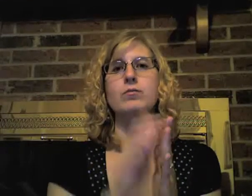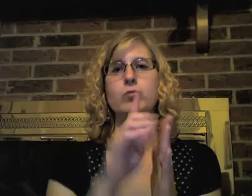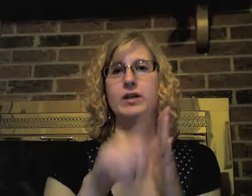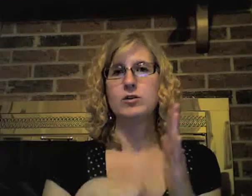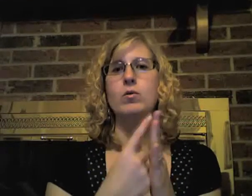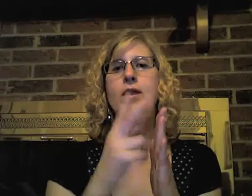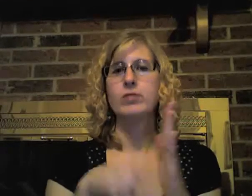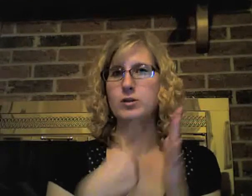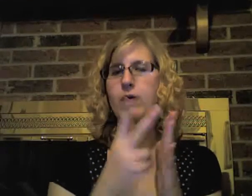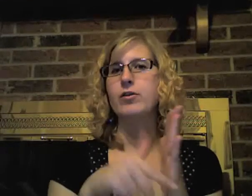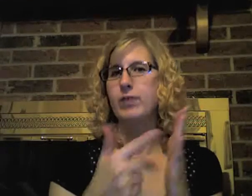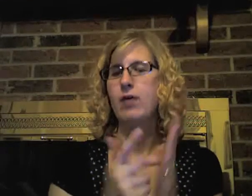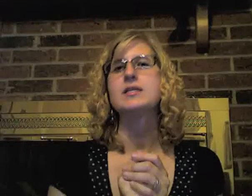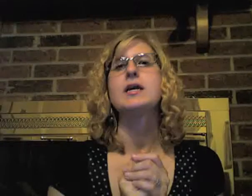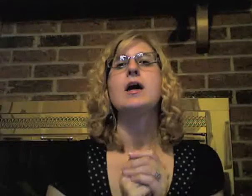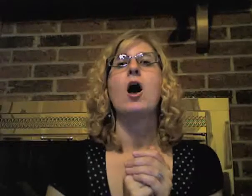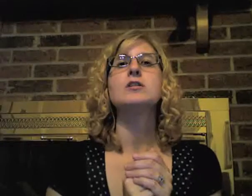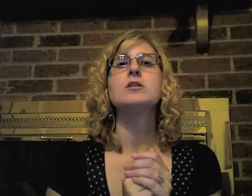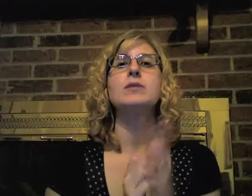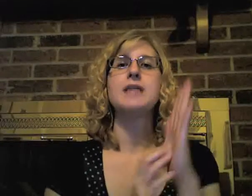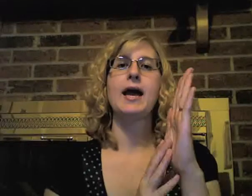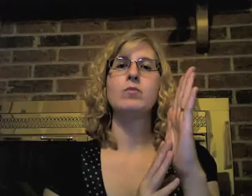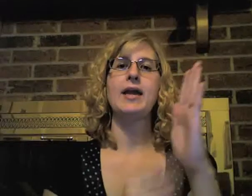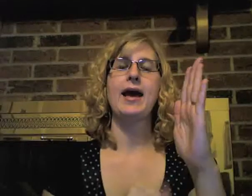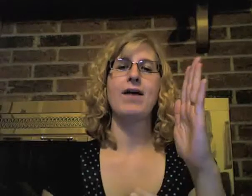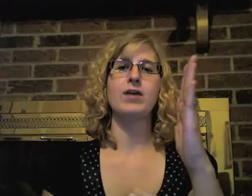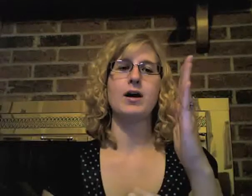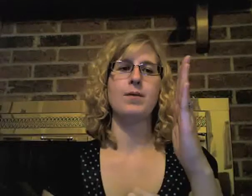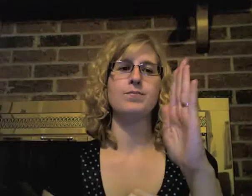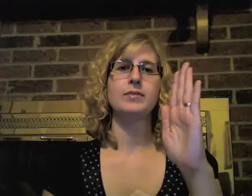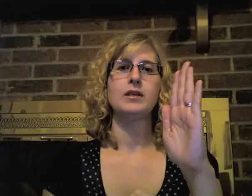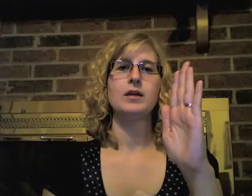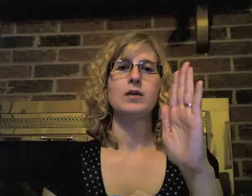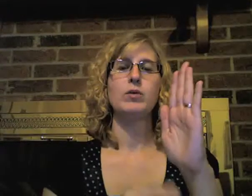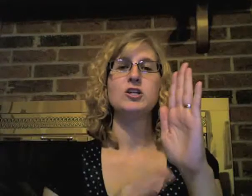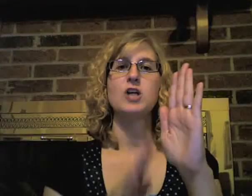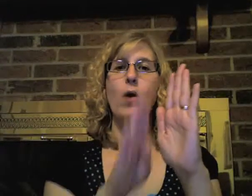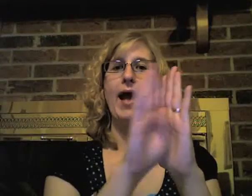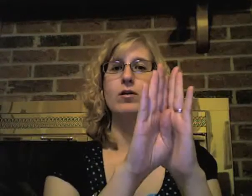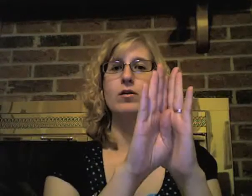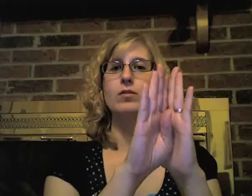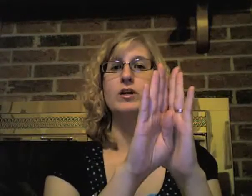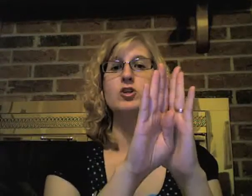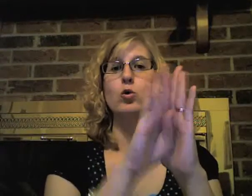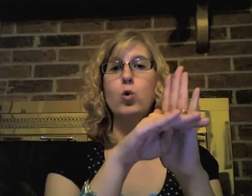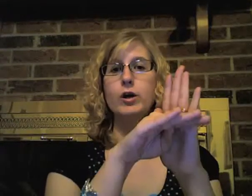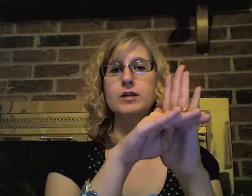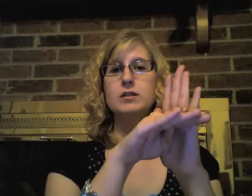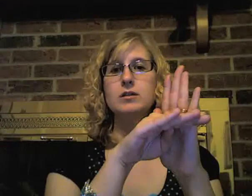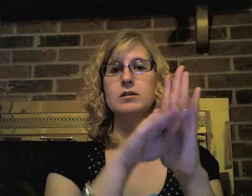hours. Also with time, we have we can show quarters, like 15 minutes, 15